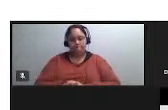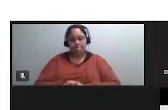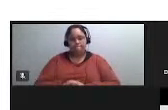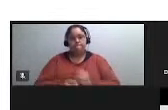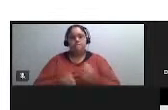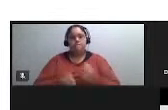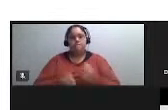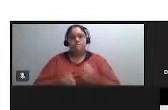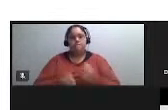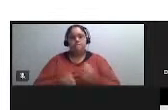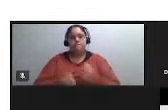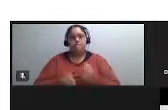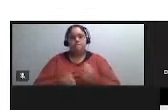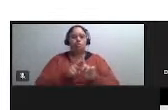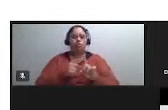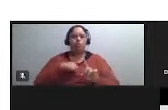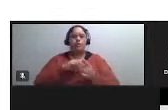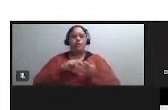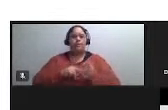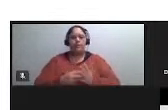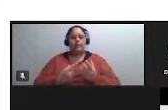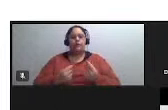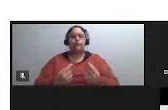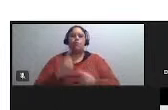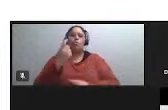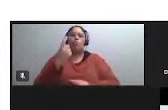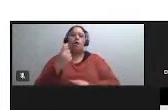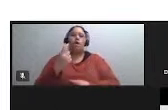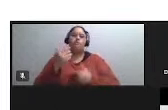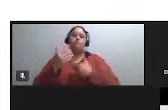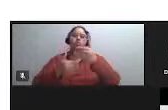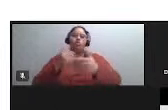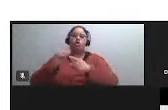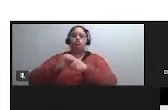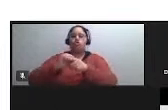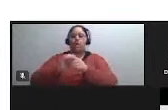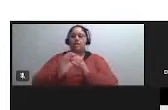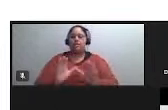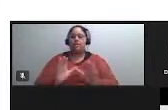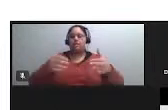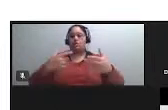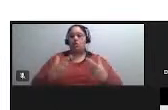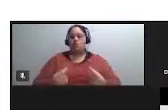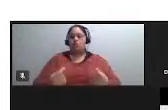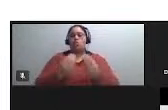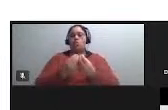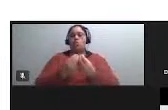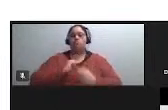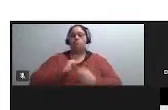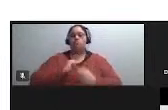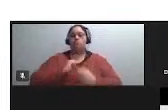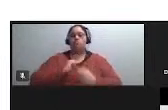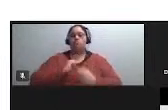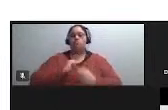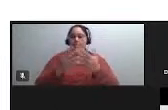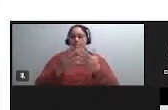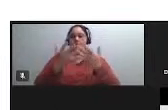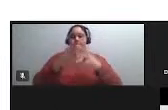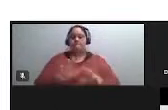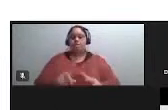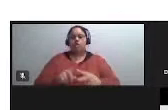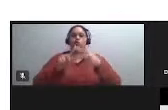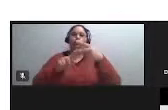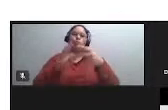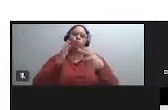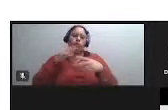Chairperson, we also planned for 1 protocol training session to be held with members and staff, and managed to complete 2